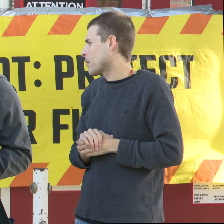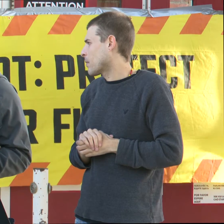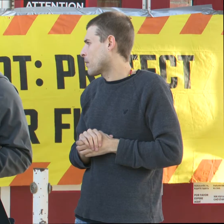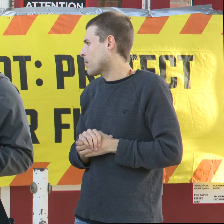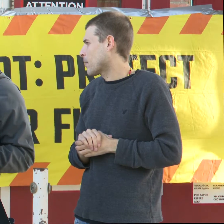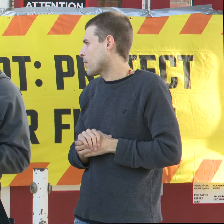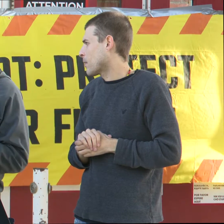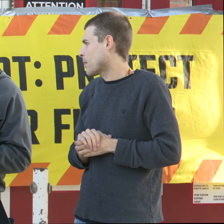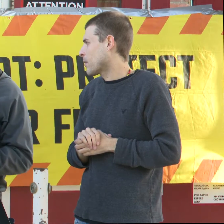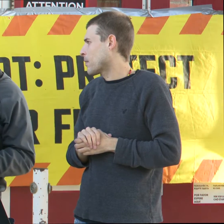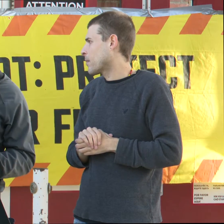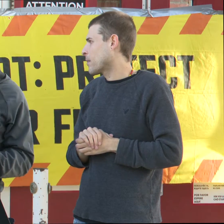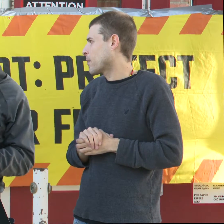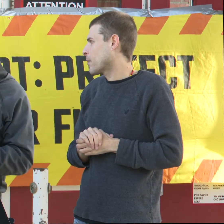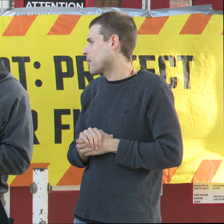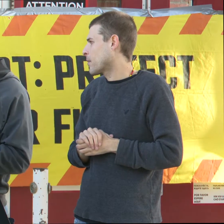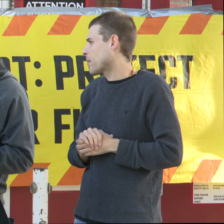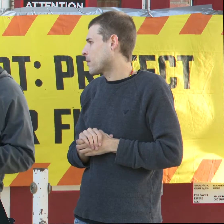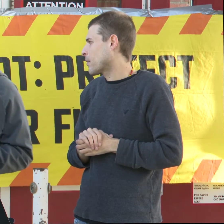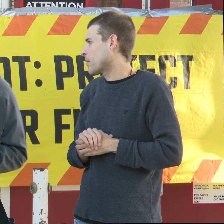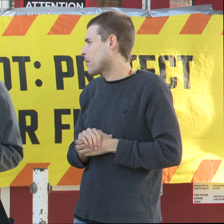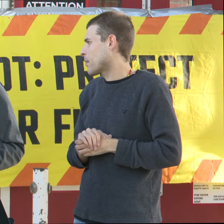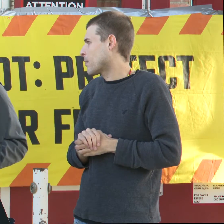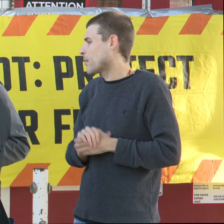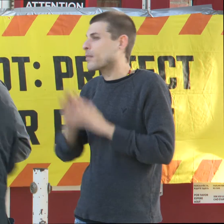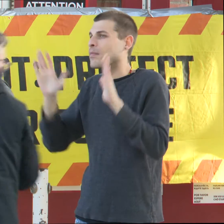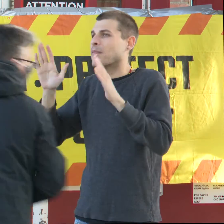Hi everyone, welcome to Eliot.